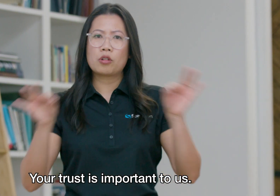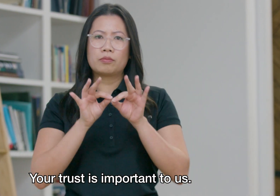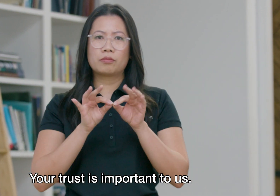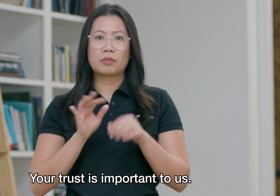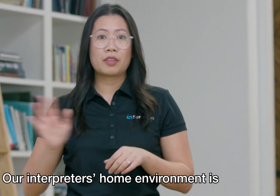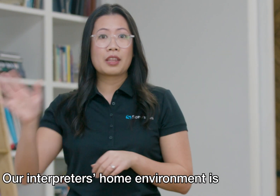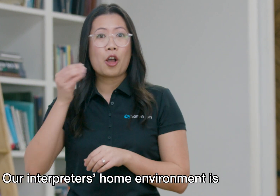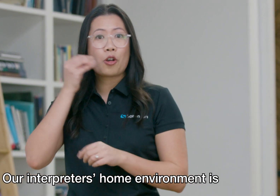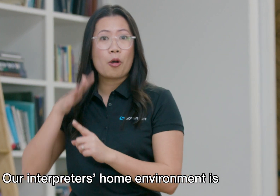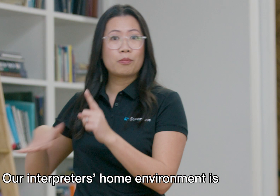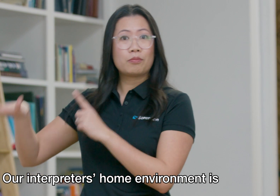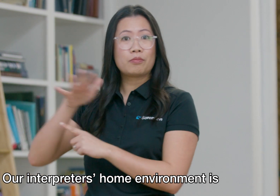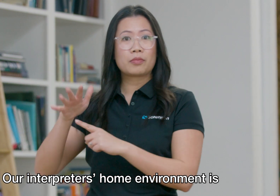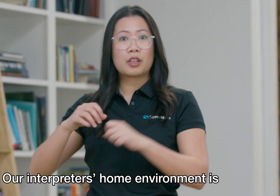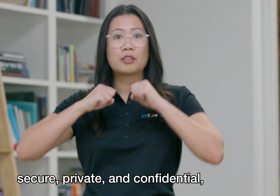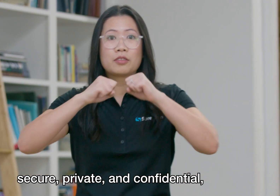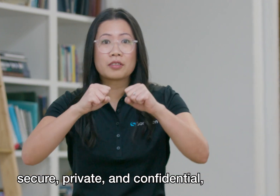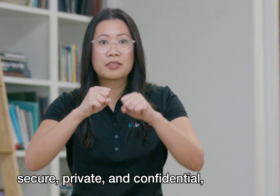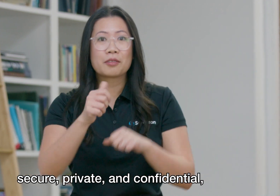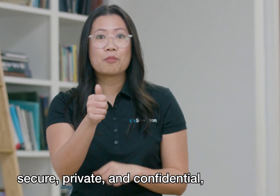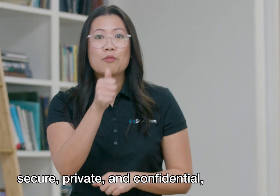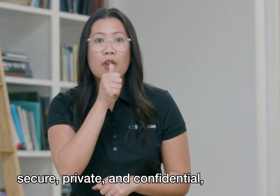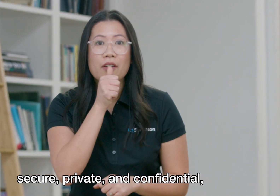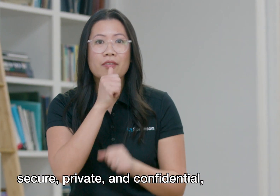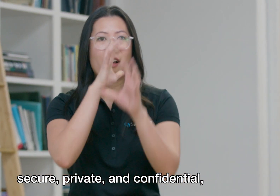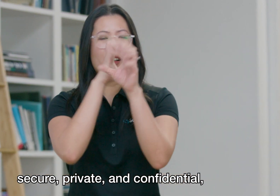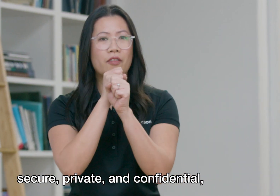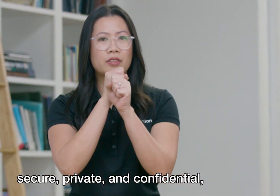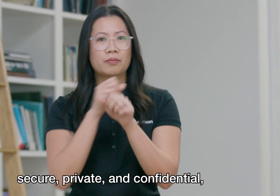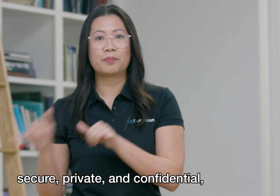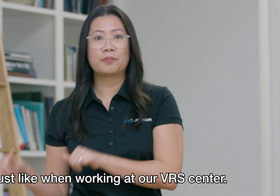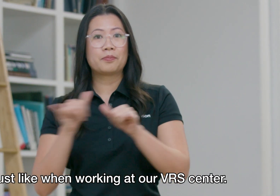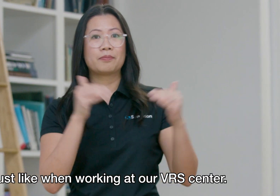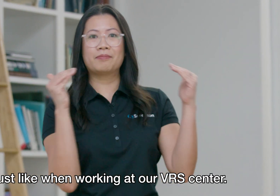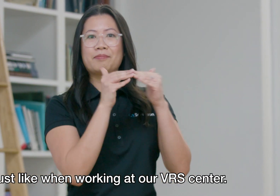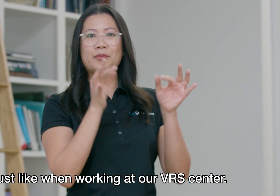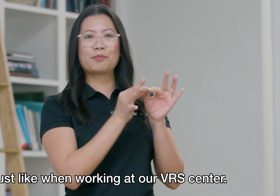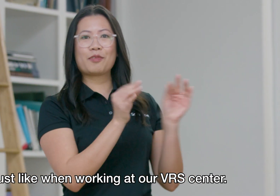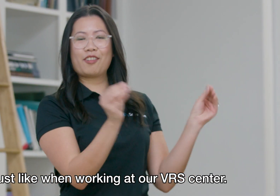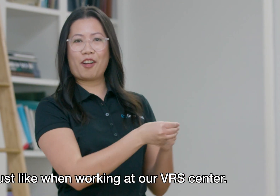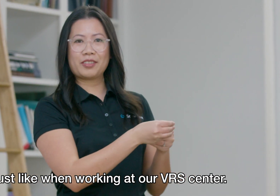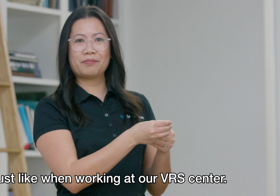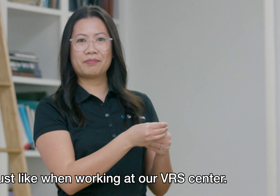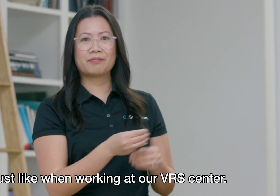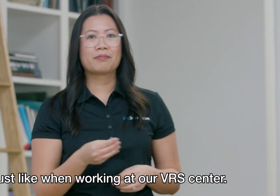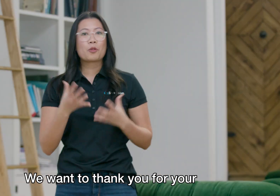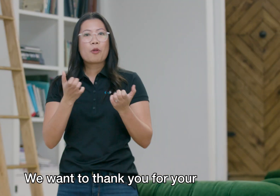us. Our interpreter's home environment is secure, private, and confidential. Just like when working at our VRS center,